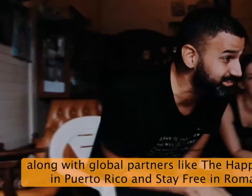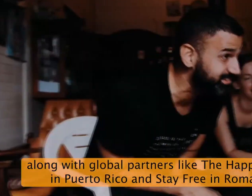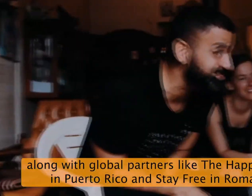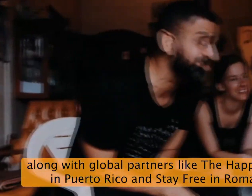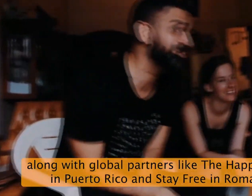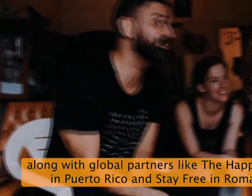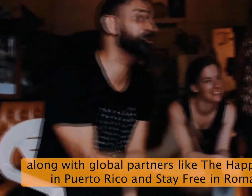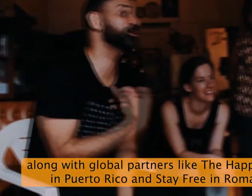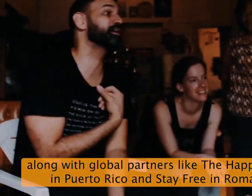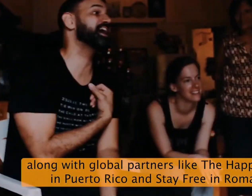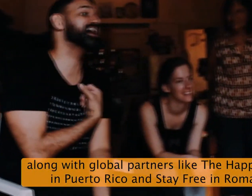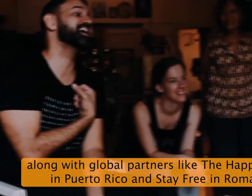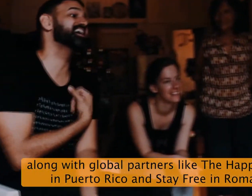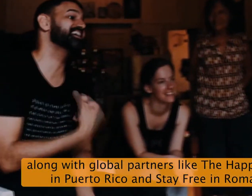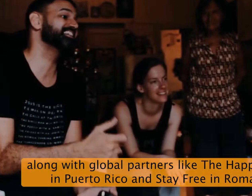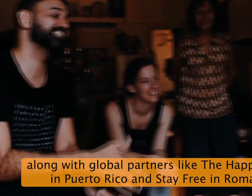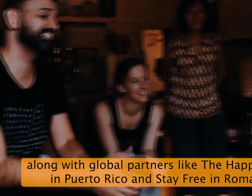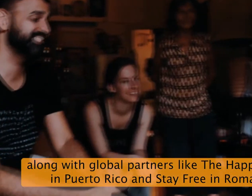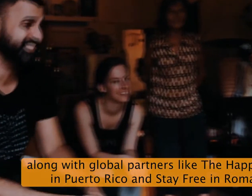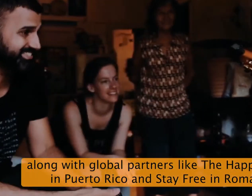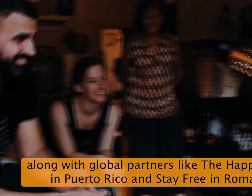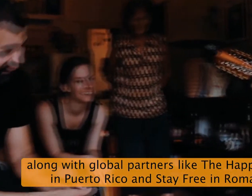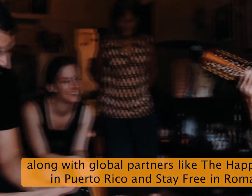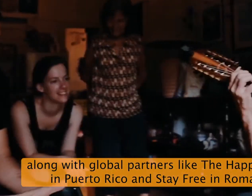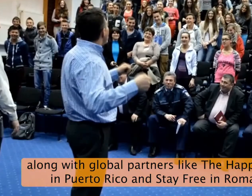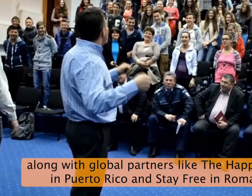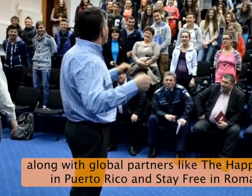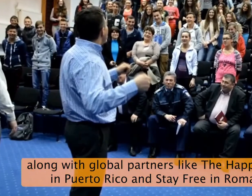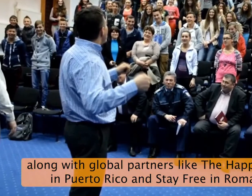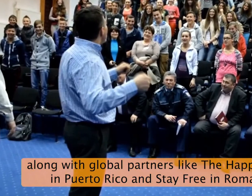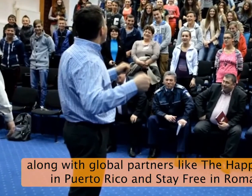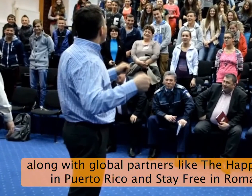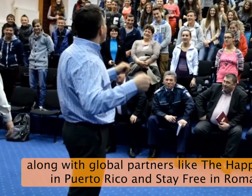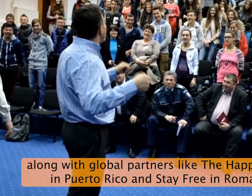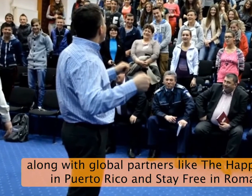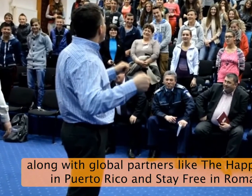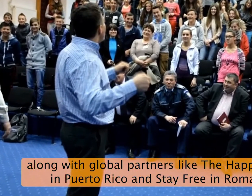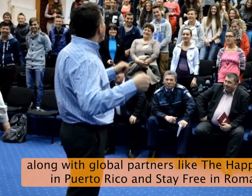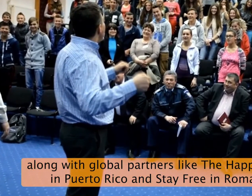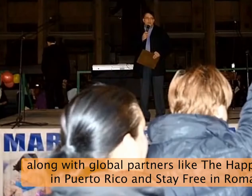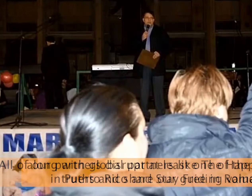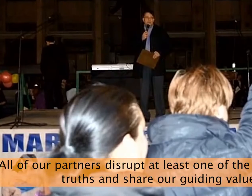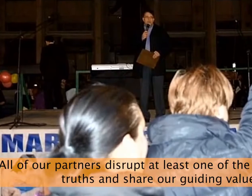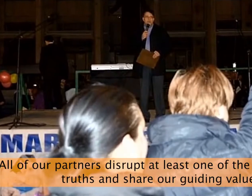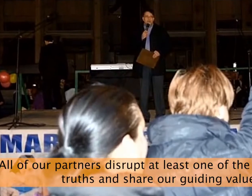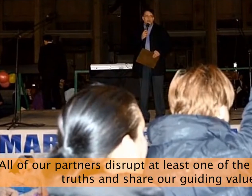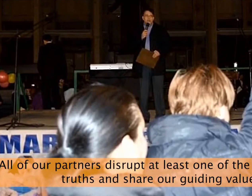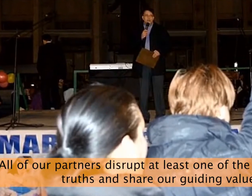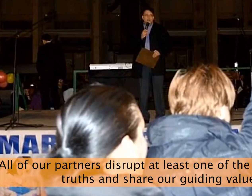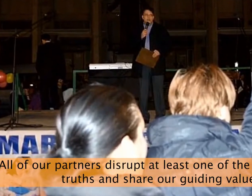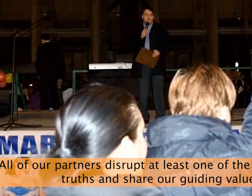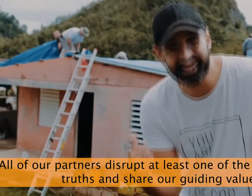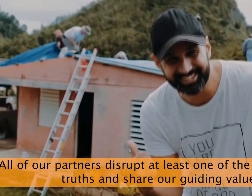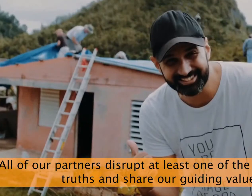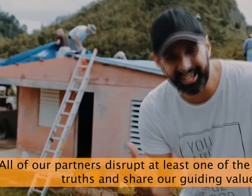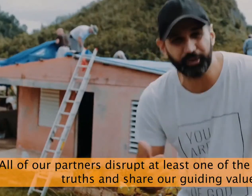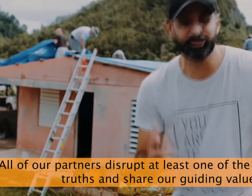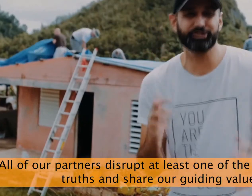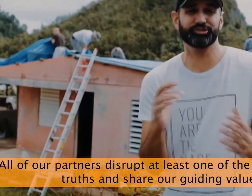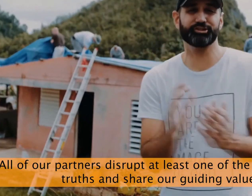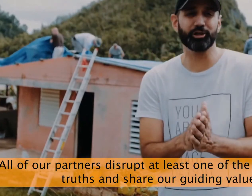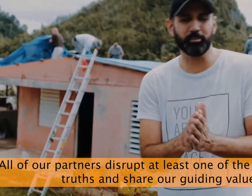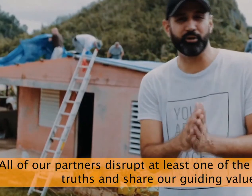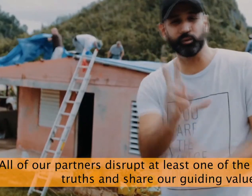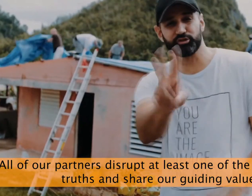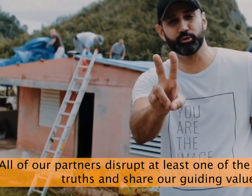along with global partners like the Happy Givers in Puerto Rico and Stay Free in Romania. All of our partners disrupt at